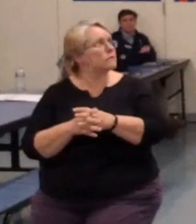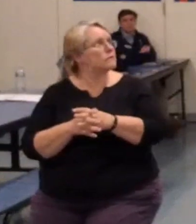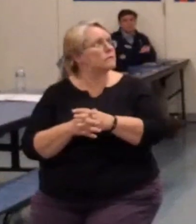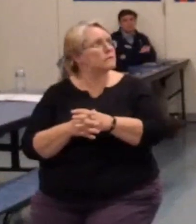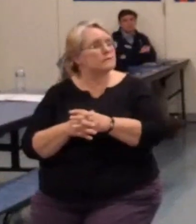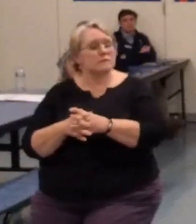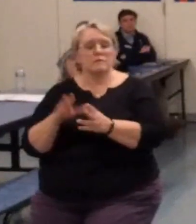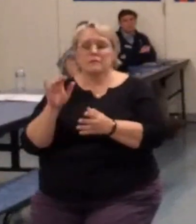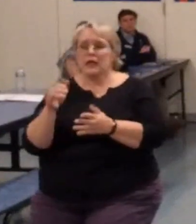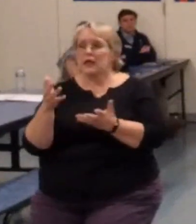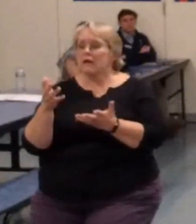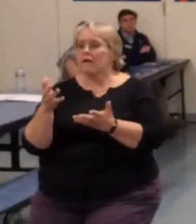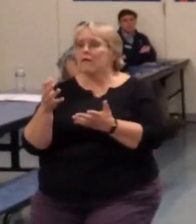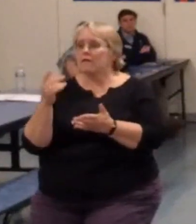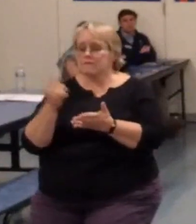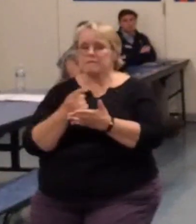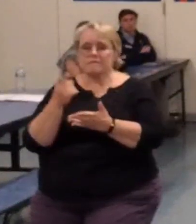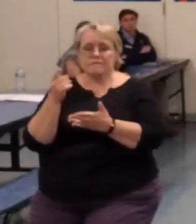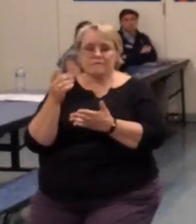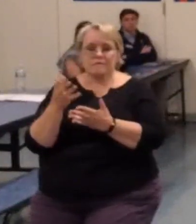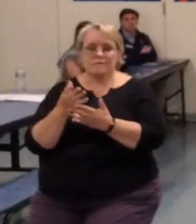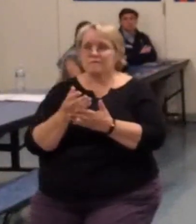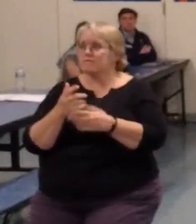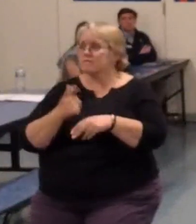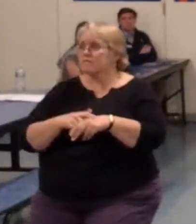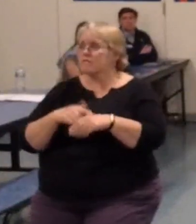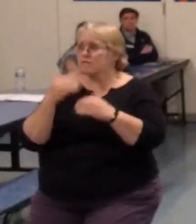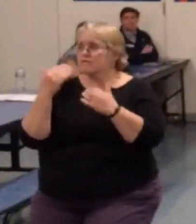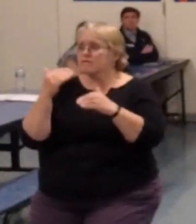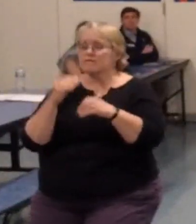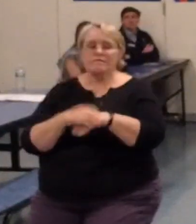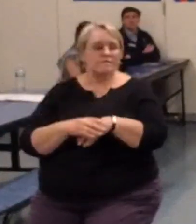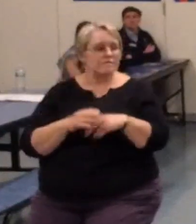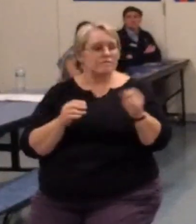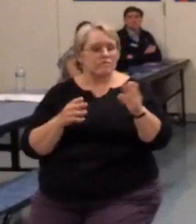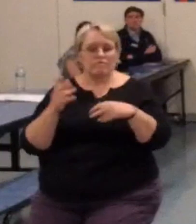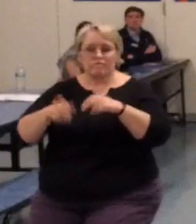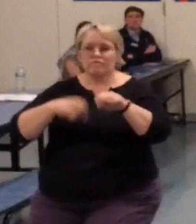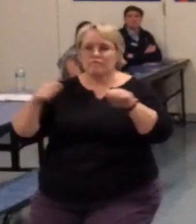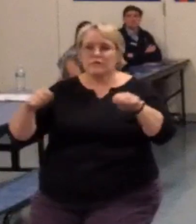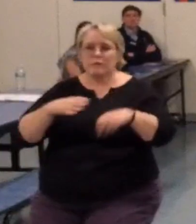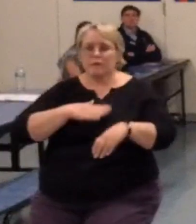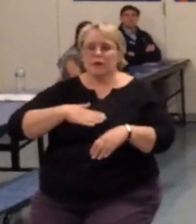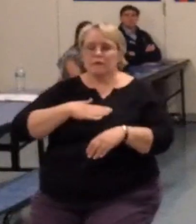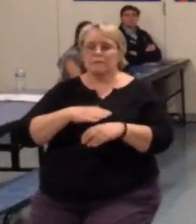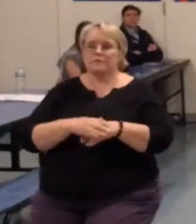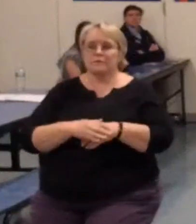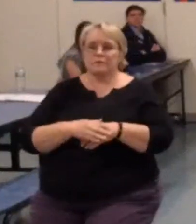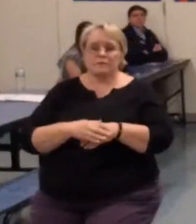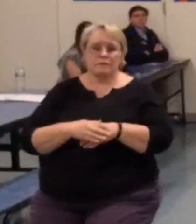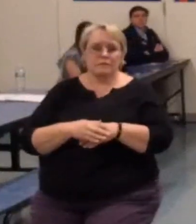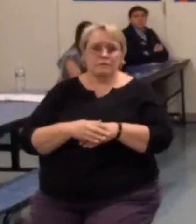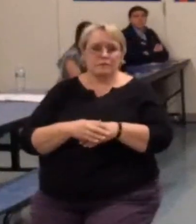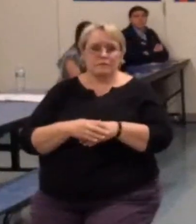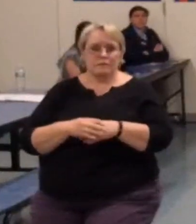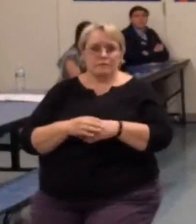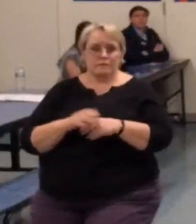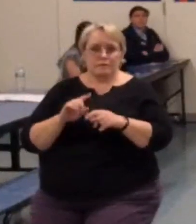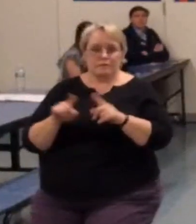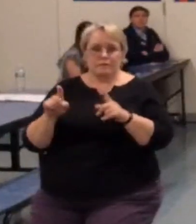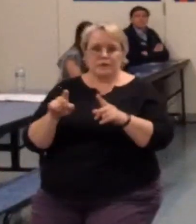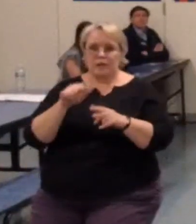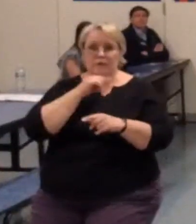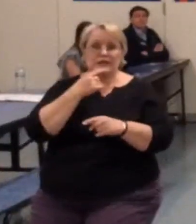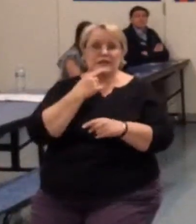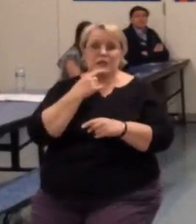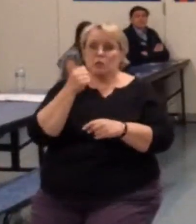And that's something that my time's up? Okay. I will let it up, but I'm